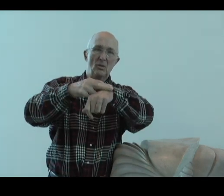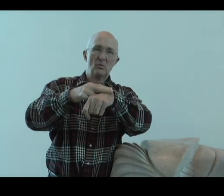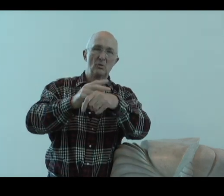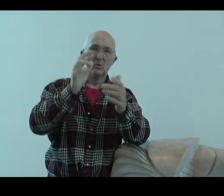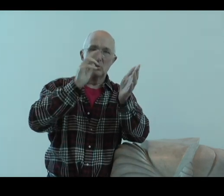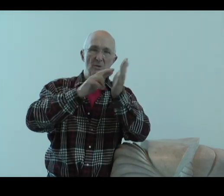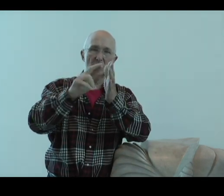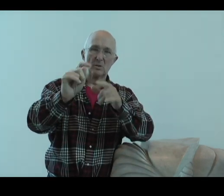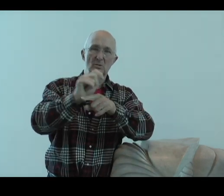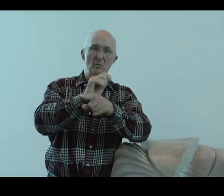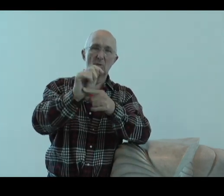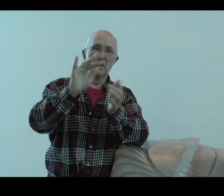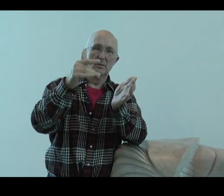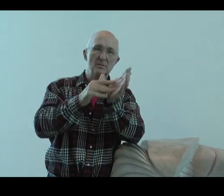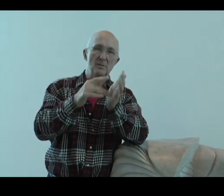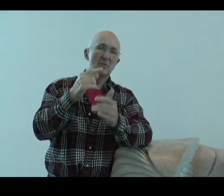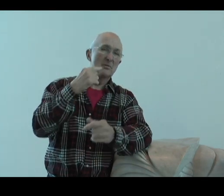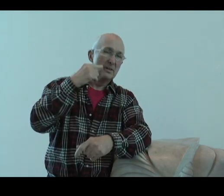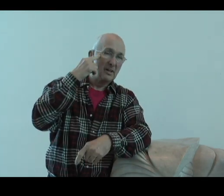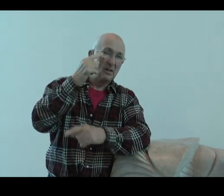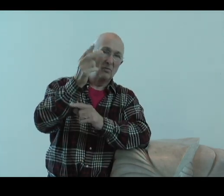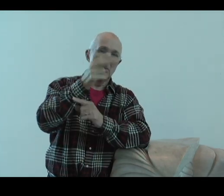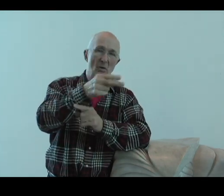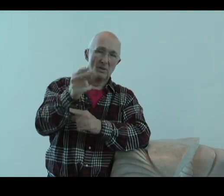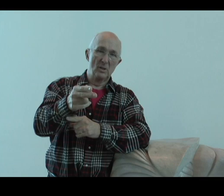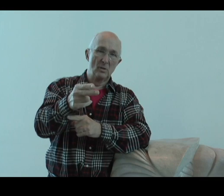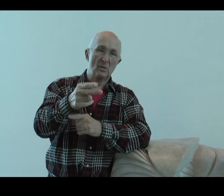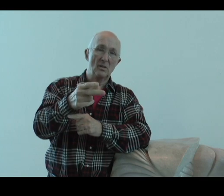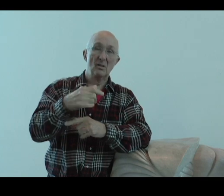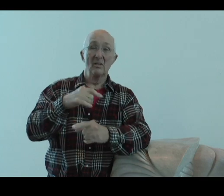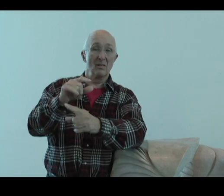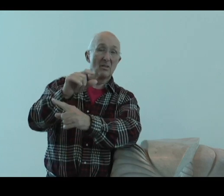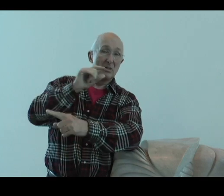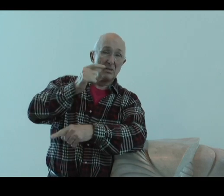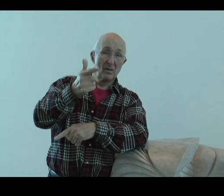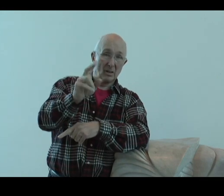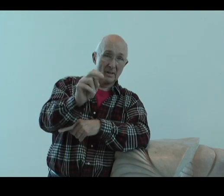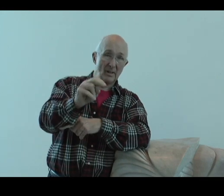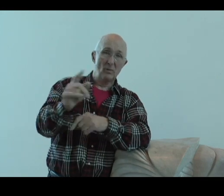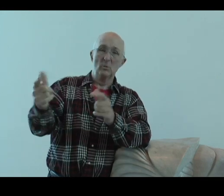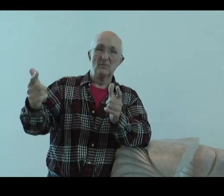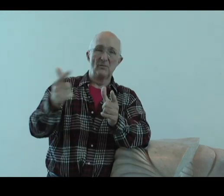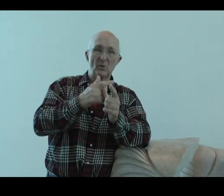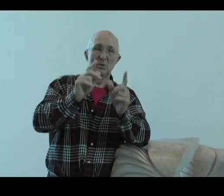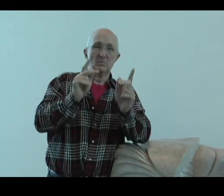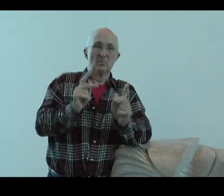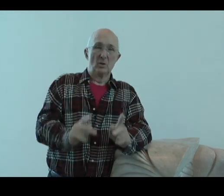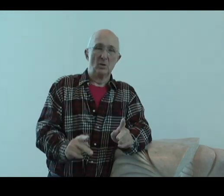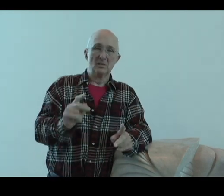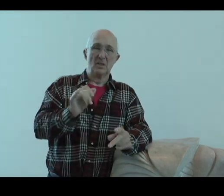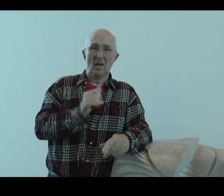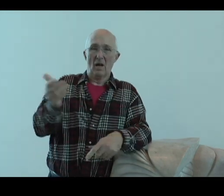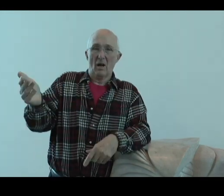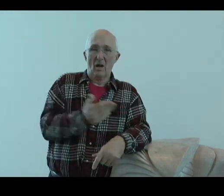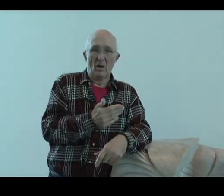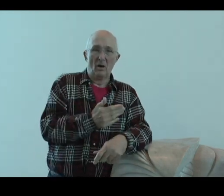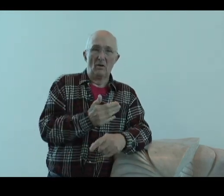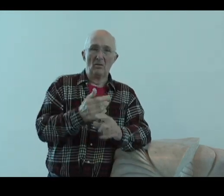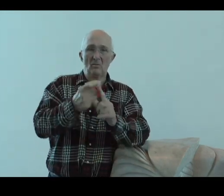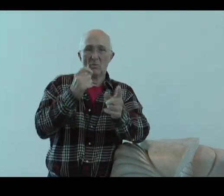established the National Research and Training Center for Deafness and Hard of Hearing. And Glenn was the first person that I